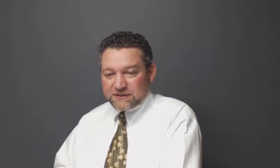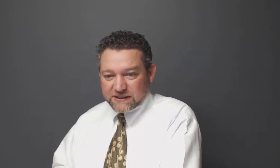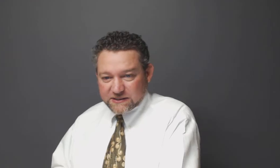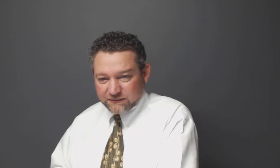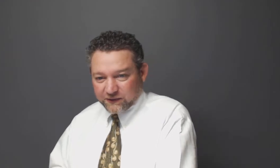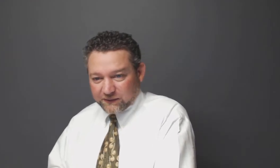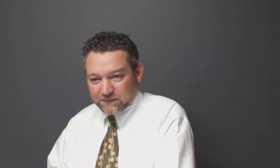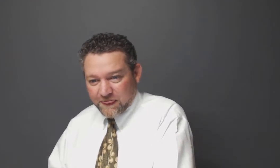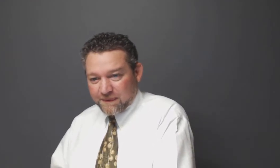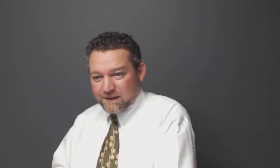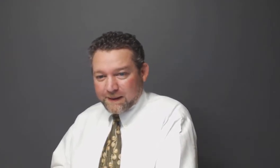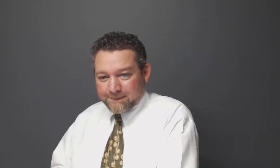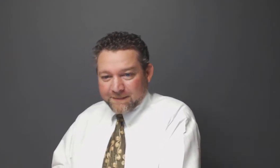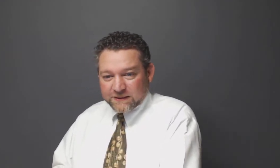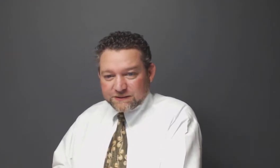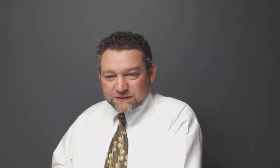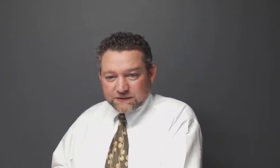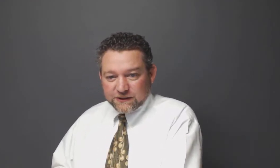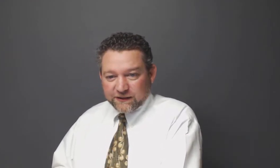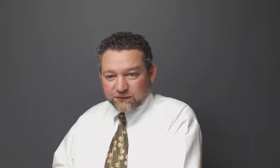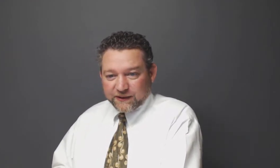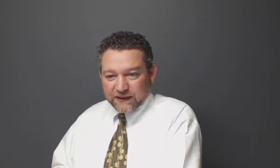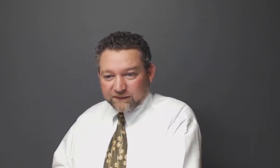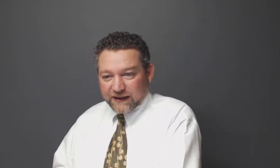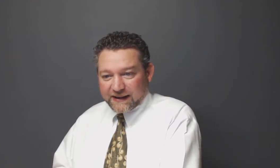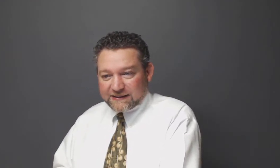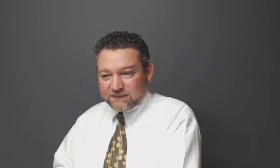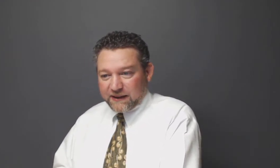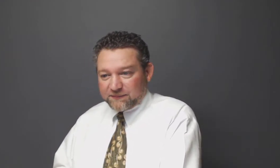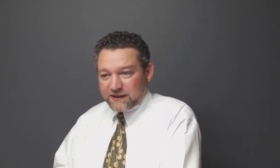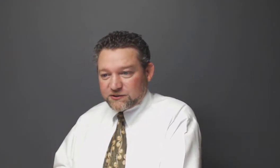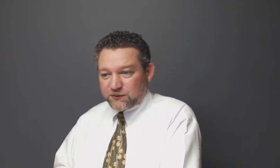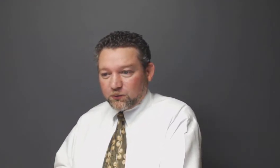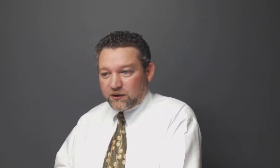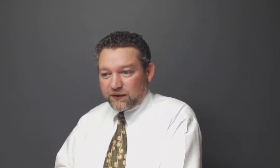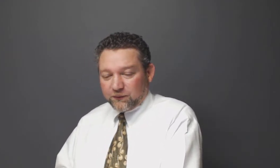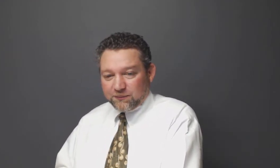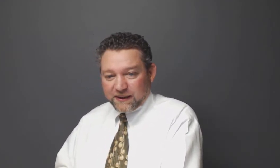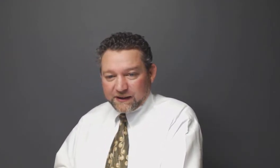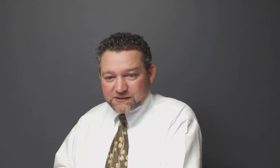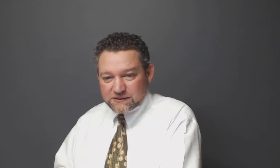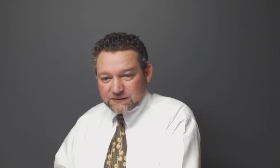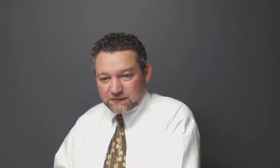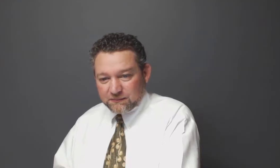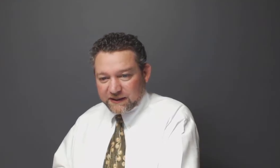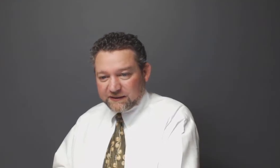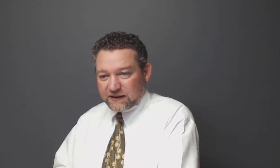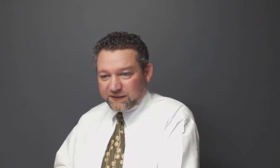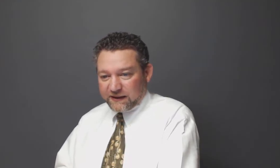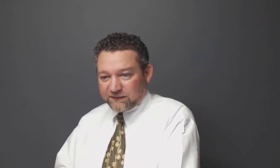Baptist's testimony. John 3, 11. I indeed baptize you with water unto repentance, but he that cometh after